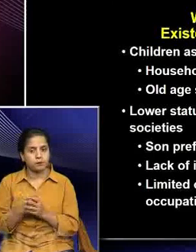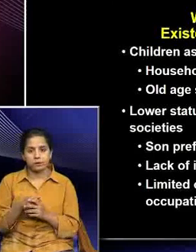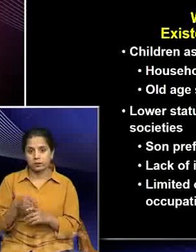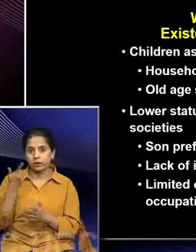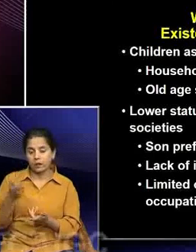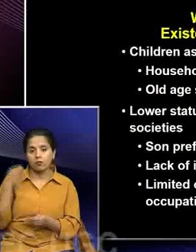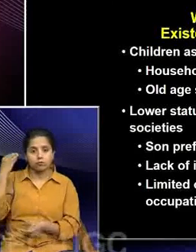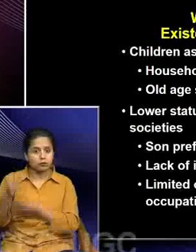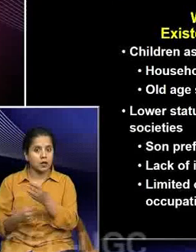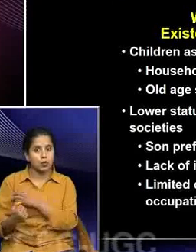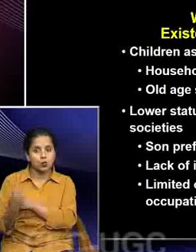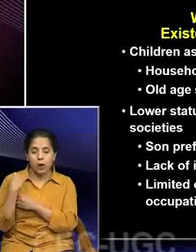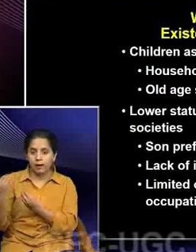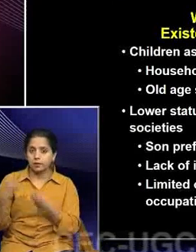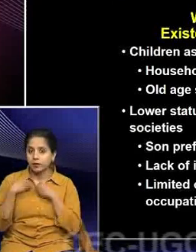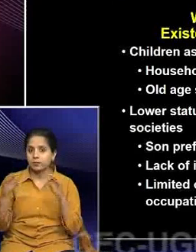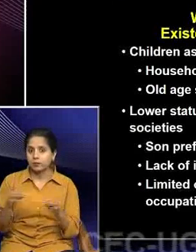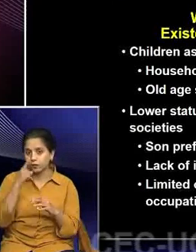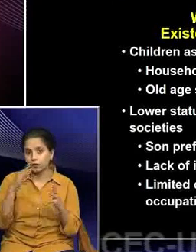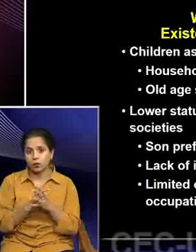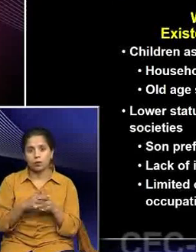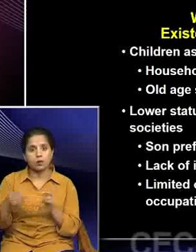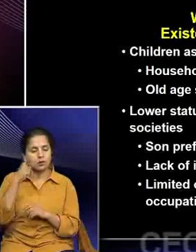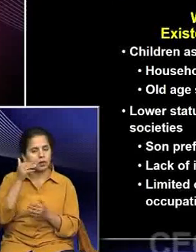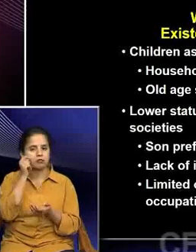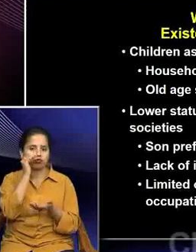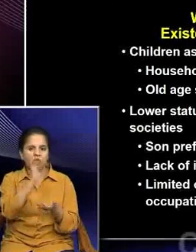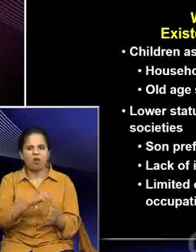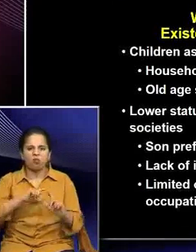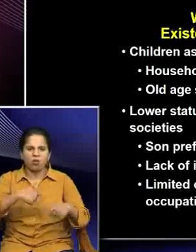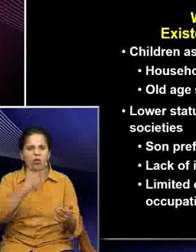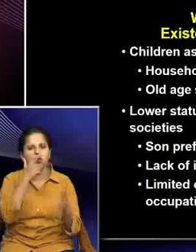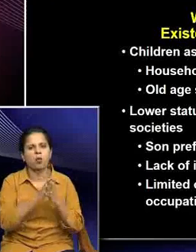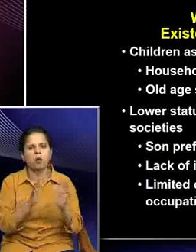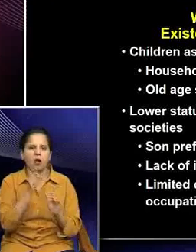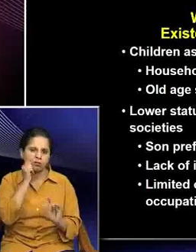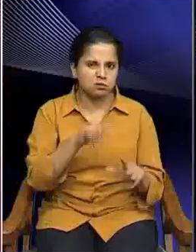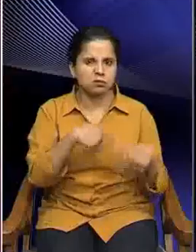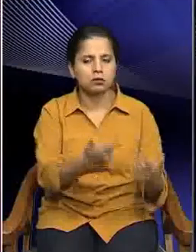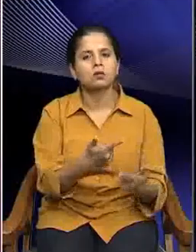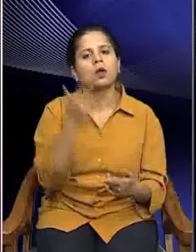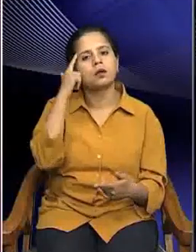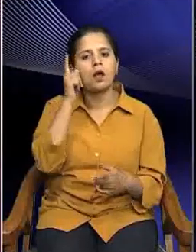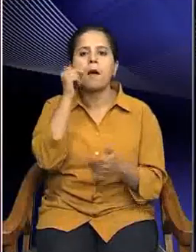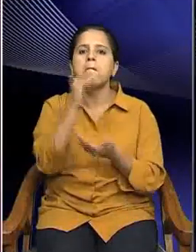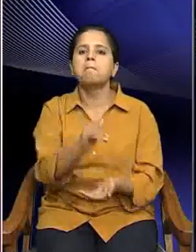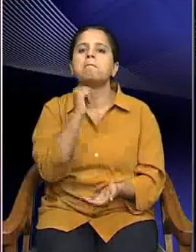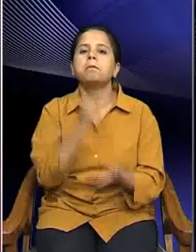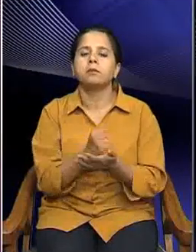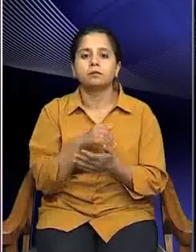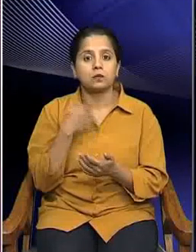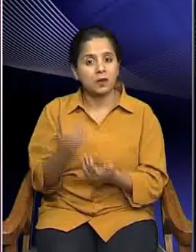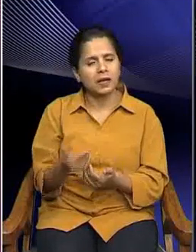of inheritance rights, people are looking for having sons so that the property stays in the family. Then the